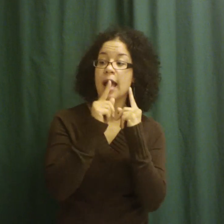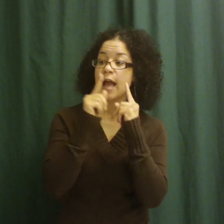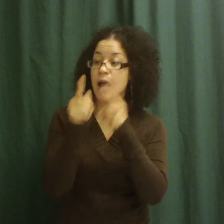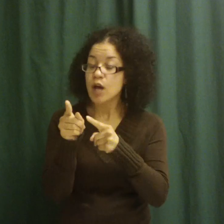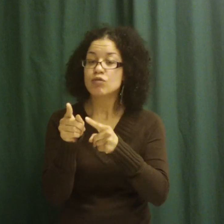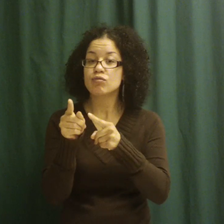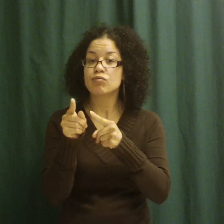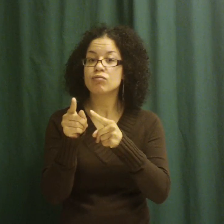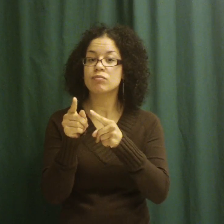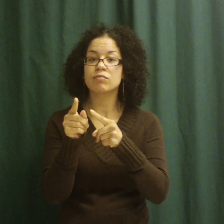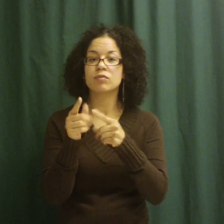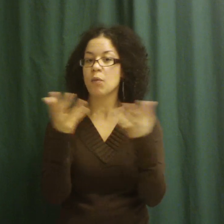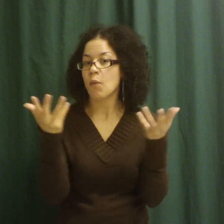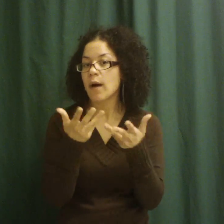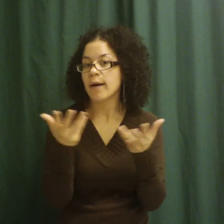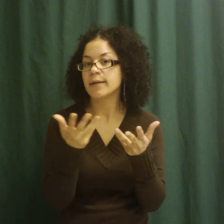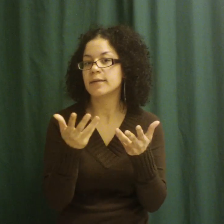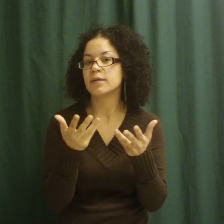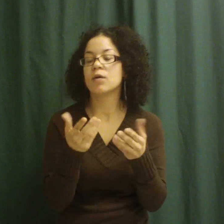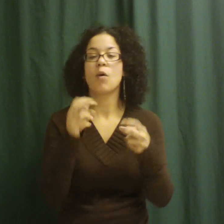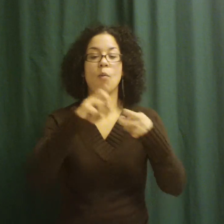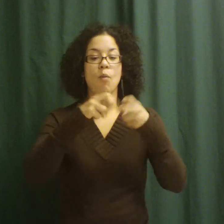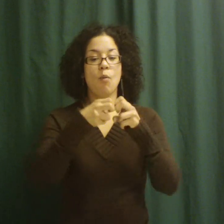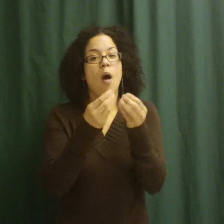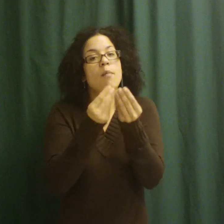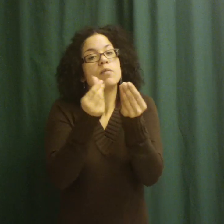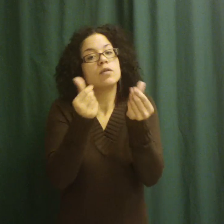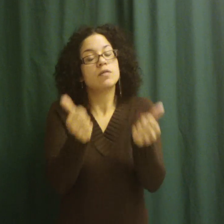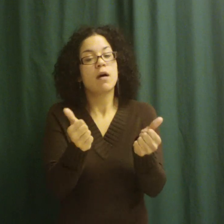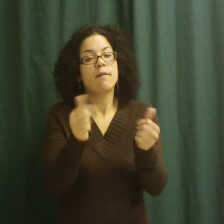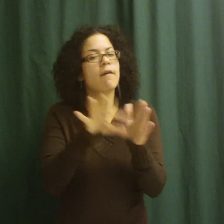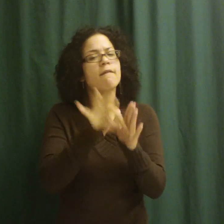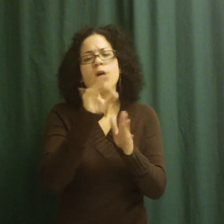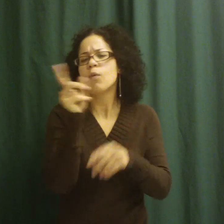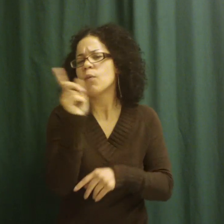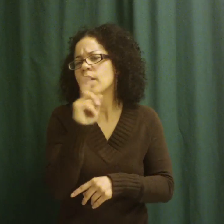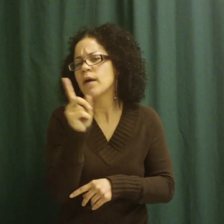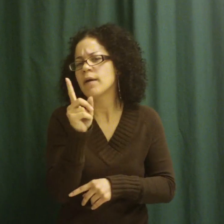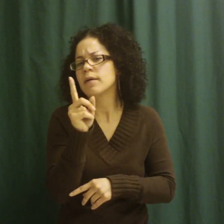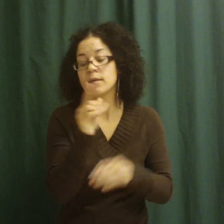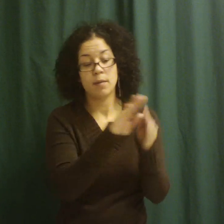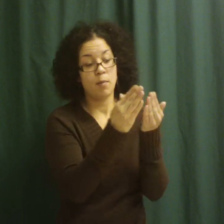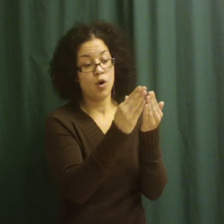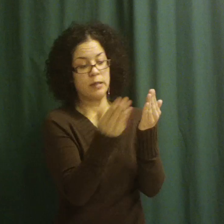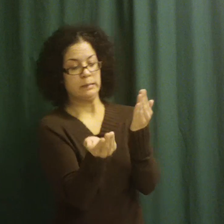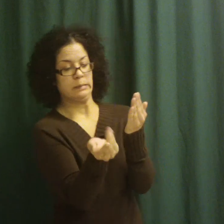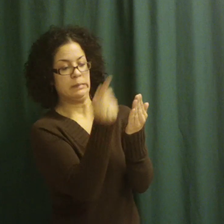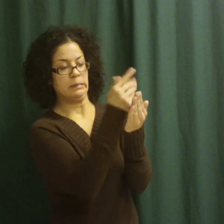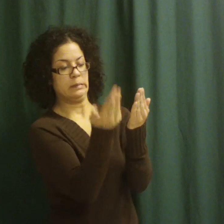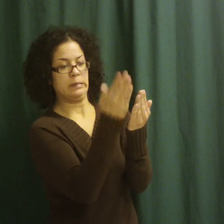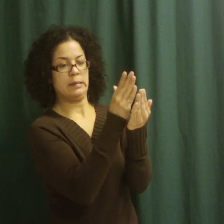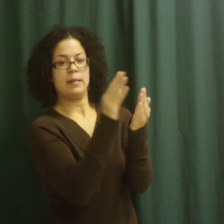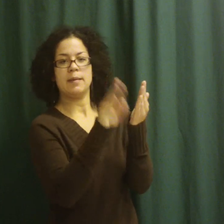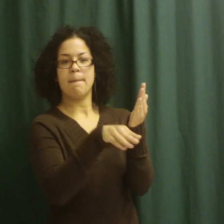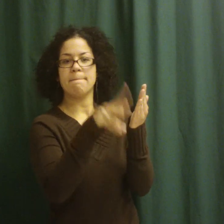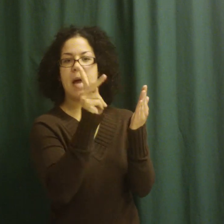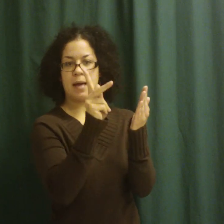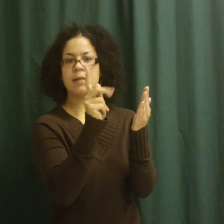Many of the chapters also include worksheets in the chapter. These are designed